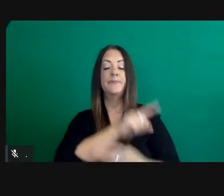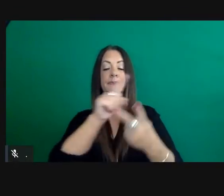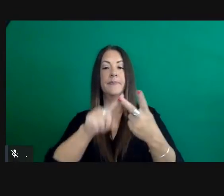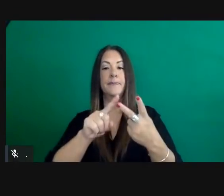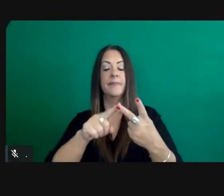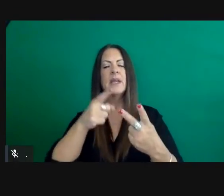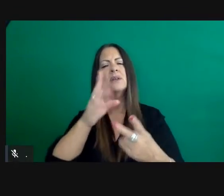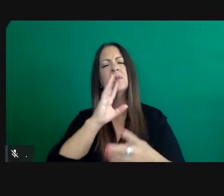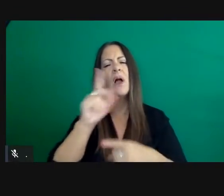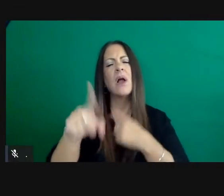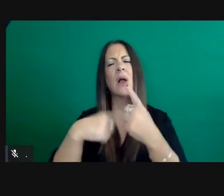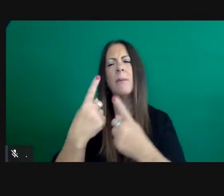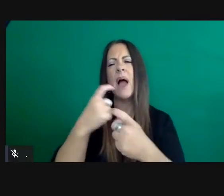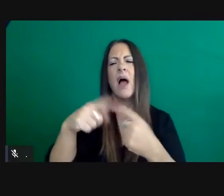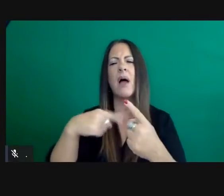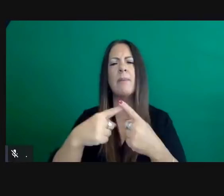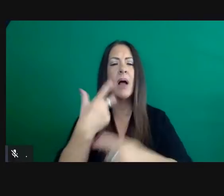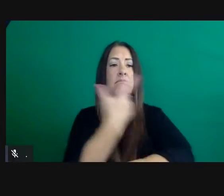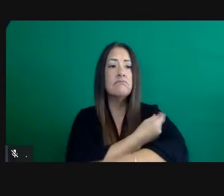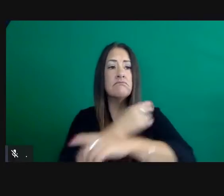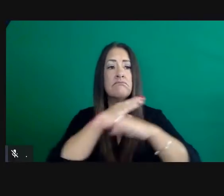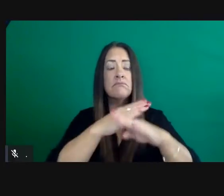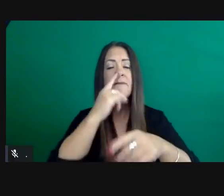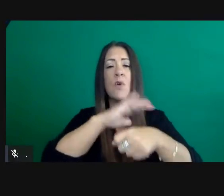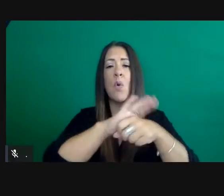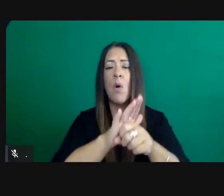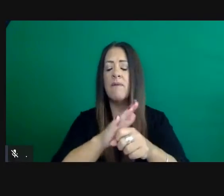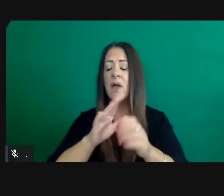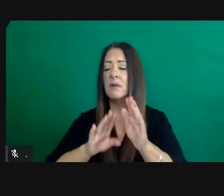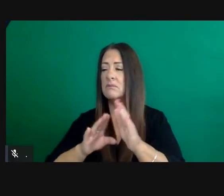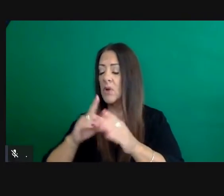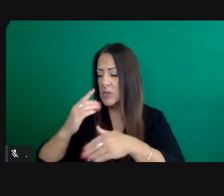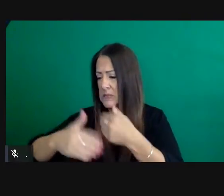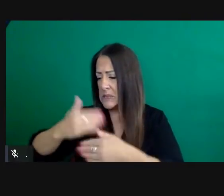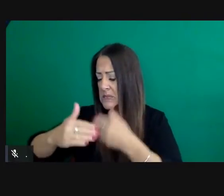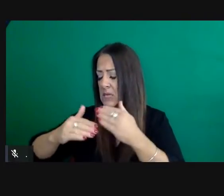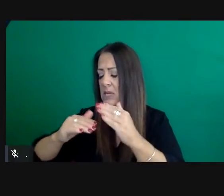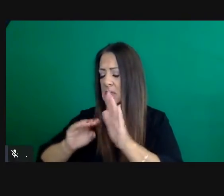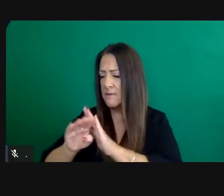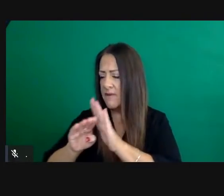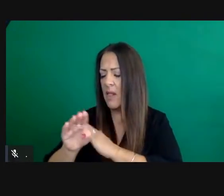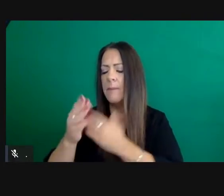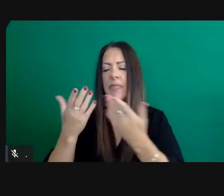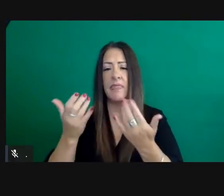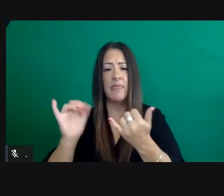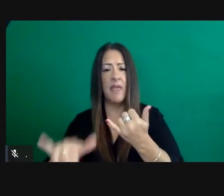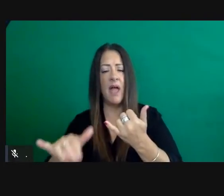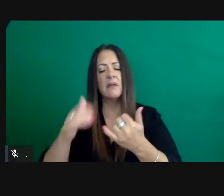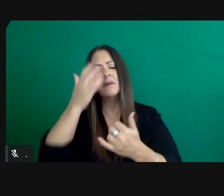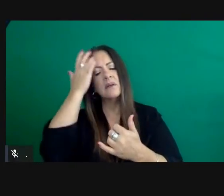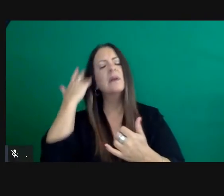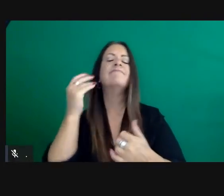and vaccine development, I mean, this is not unusual. There are plenty of